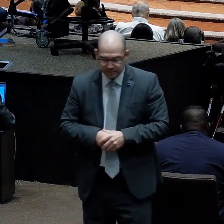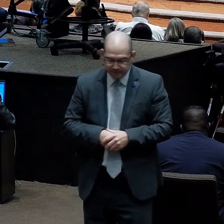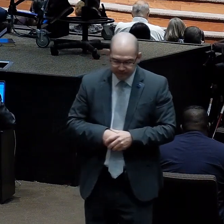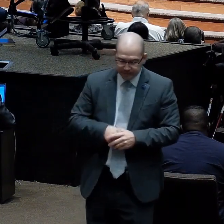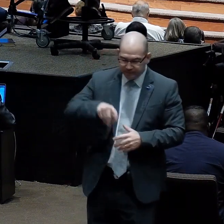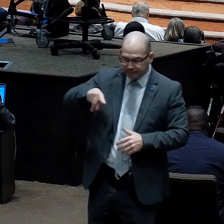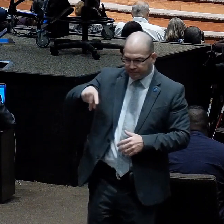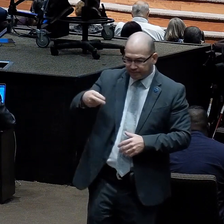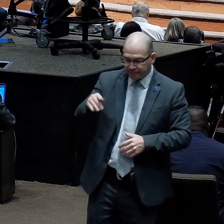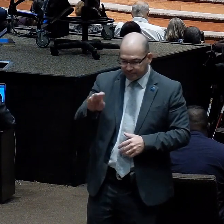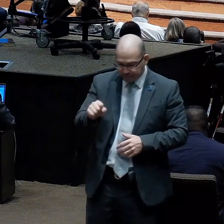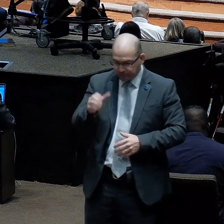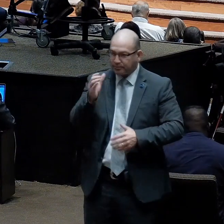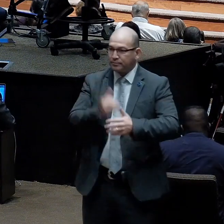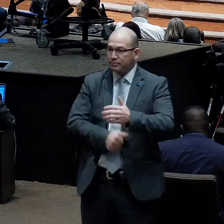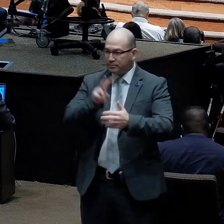please.